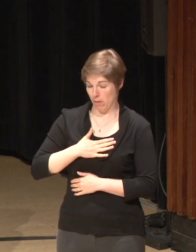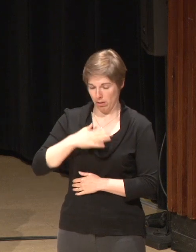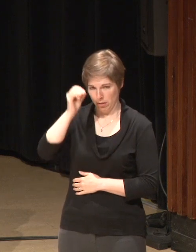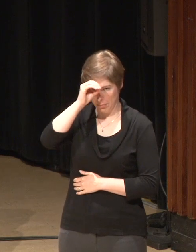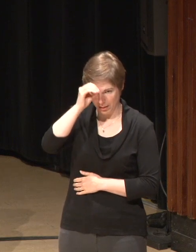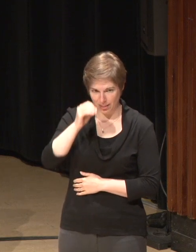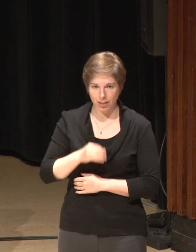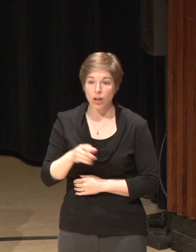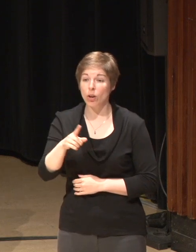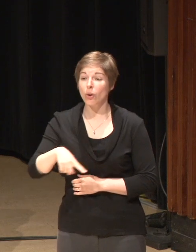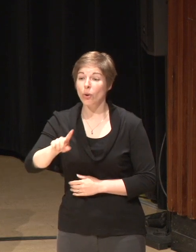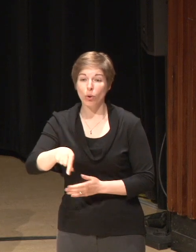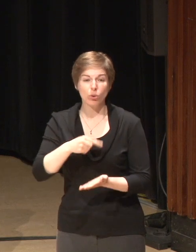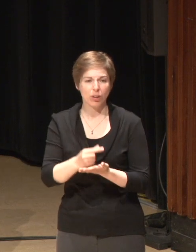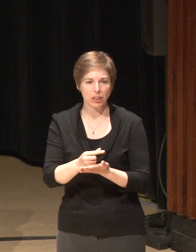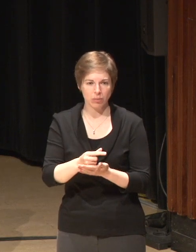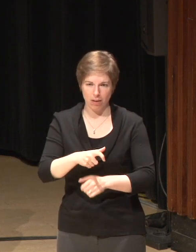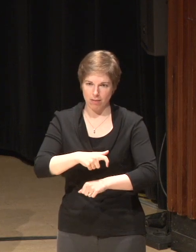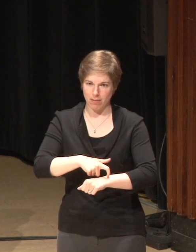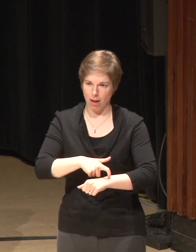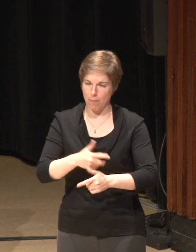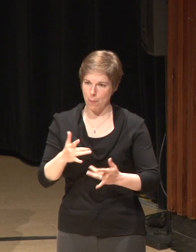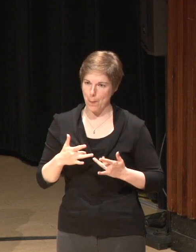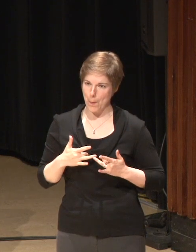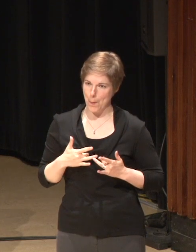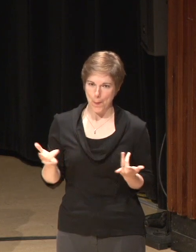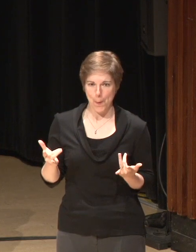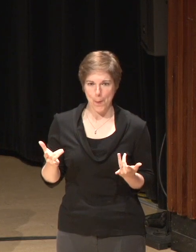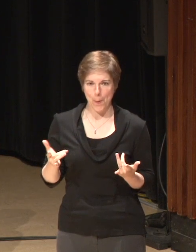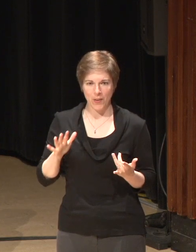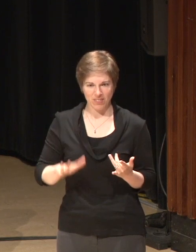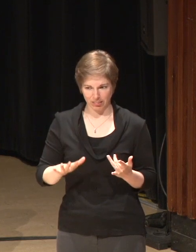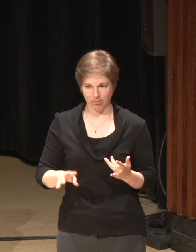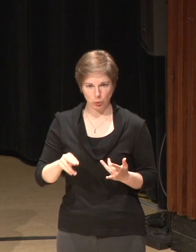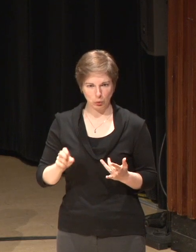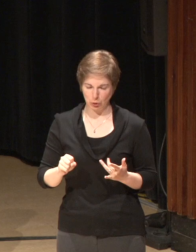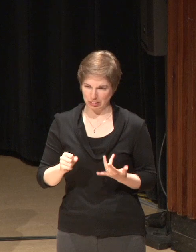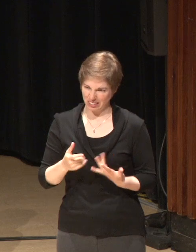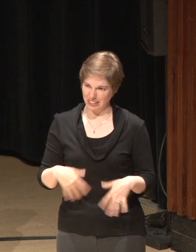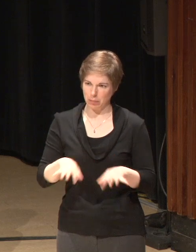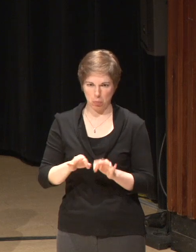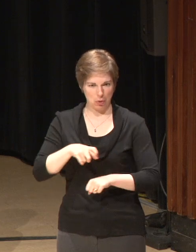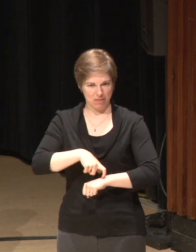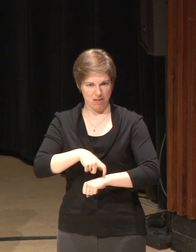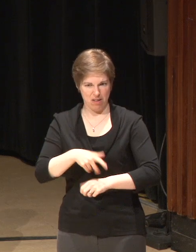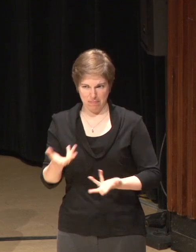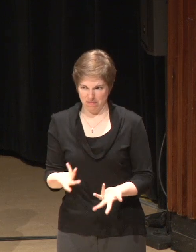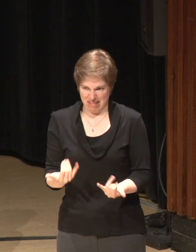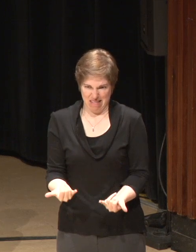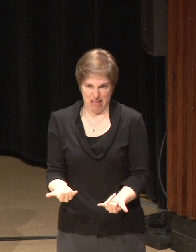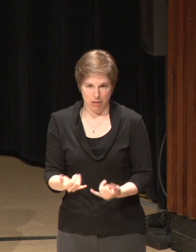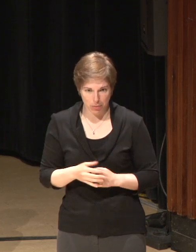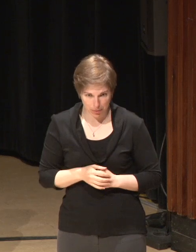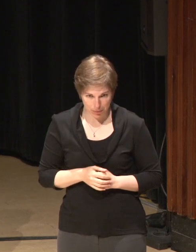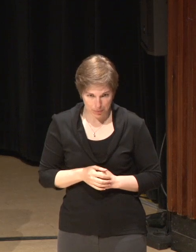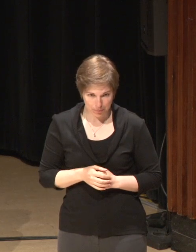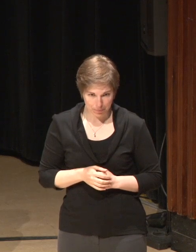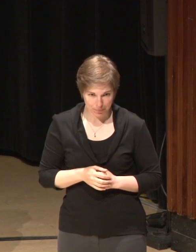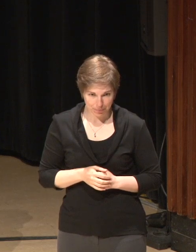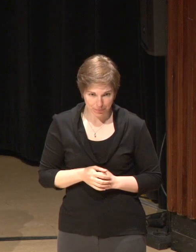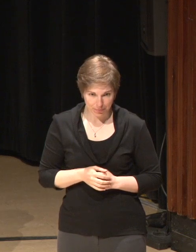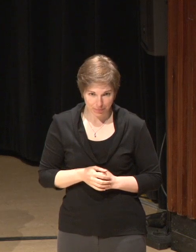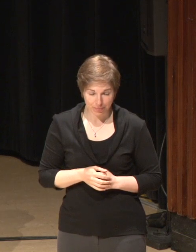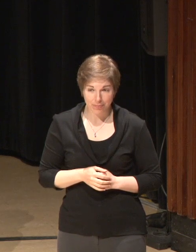an exciting time in the history of the province. The impact of the first steel being laid in